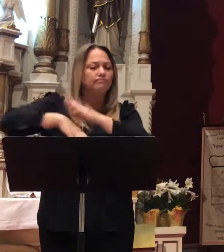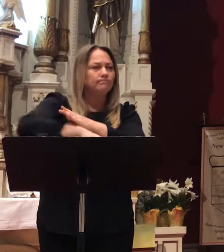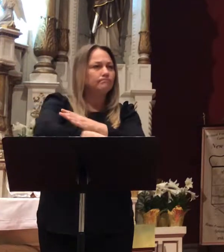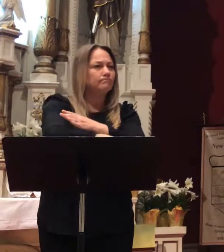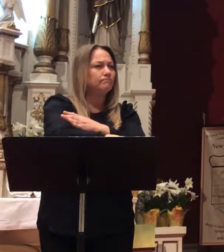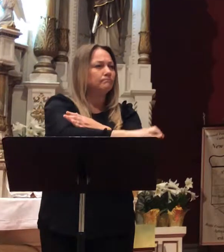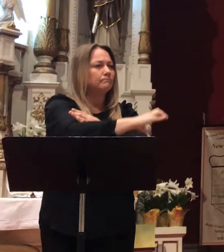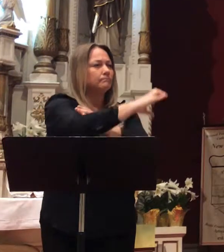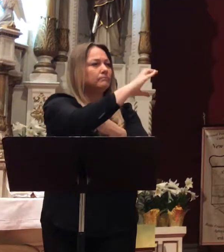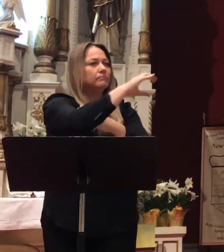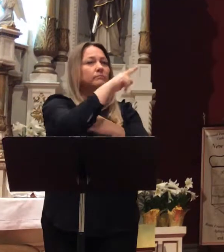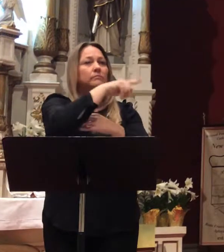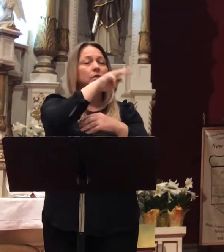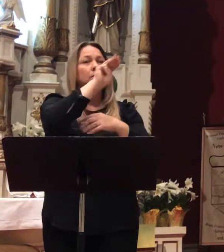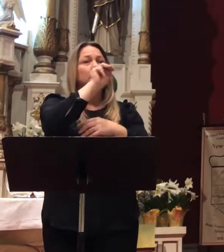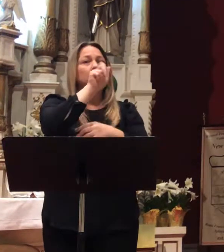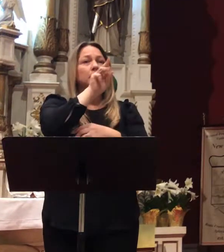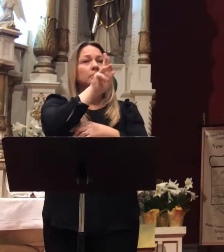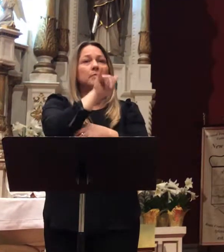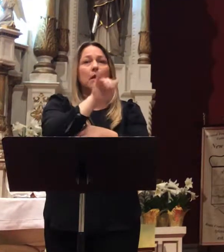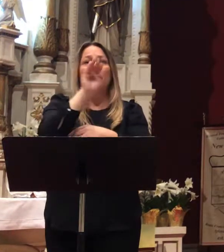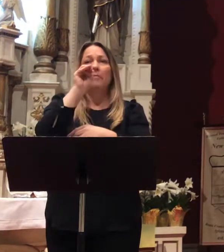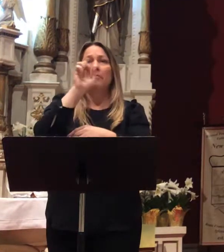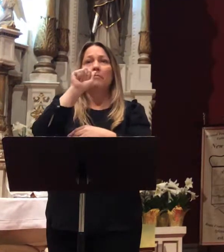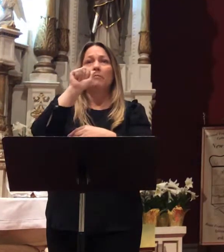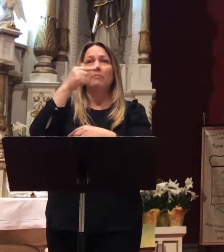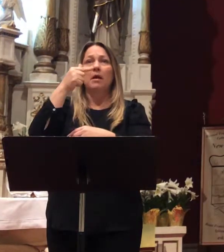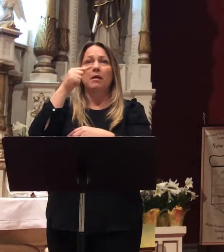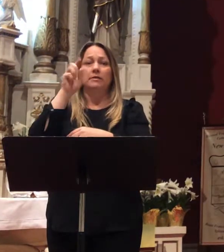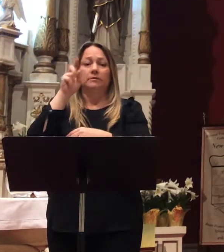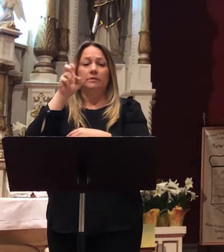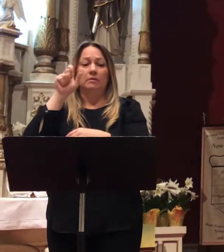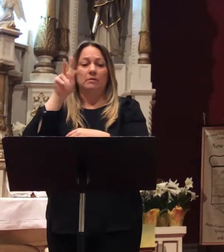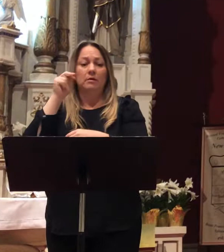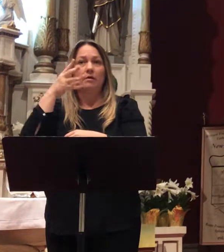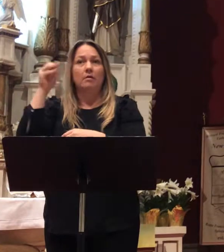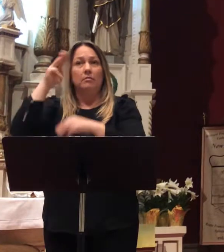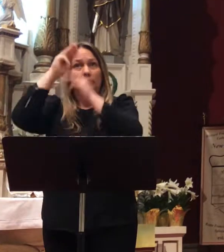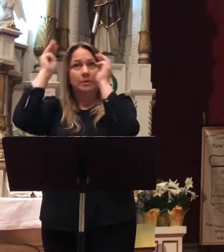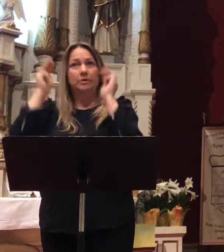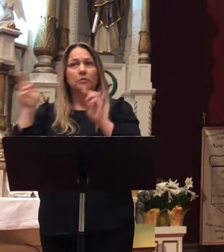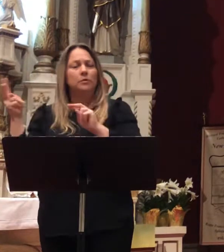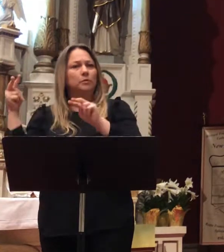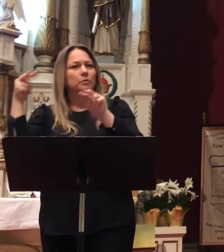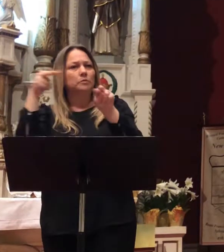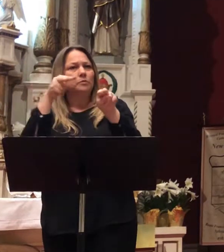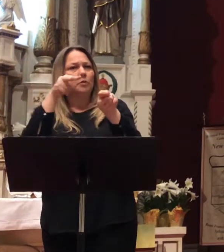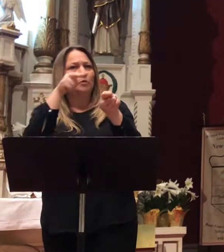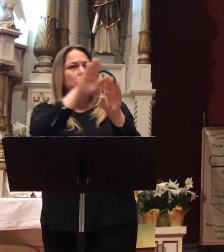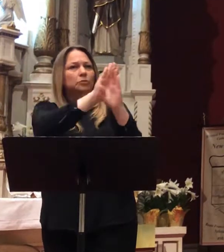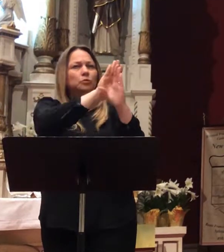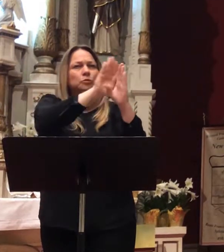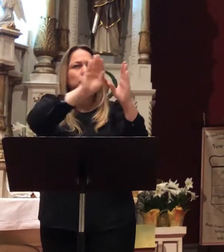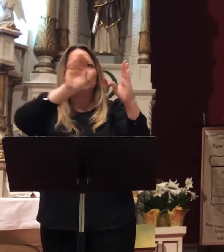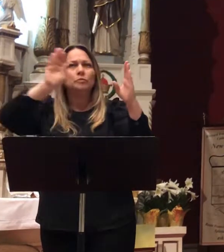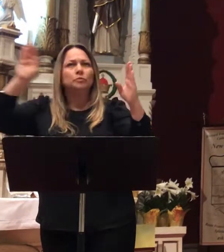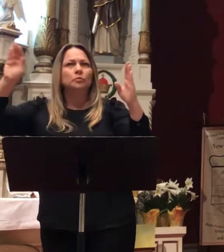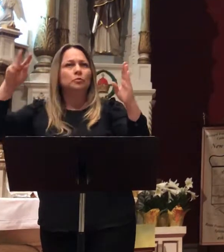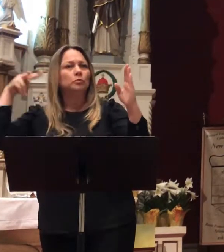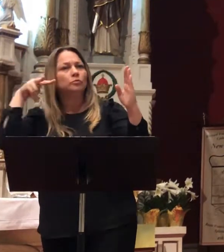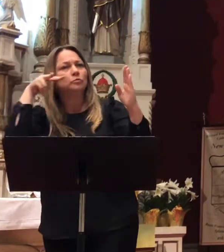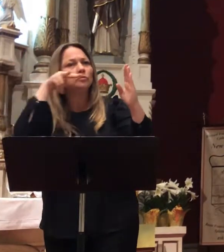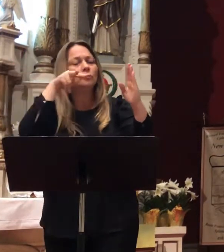Magdalene and the other Mary came to see the tomb. And behold, there was a